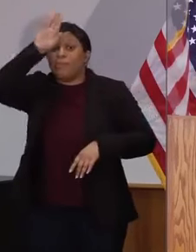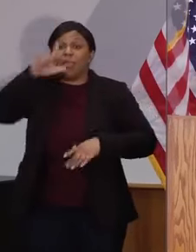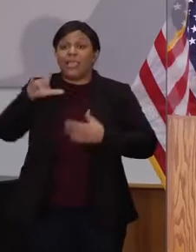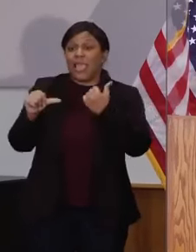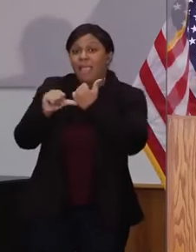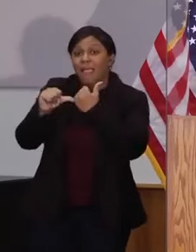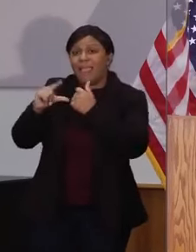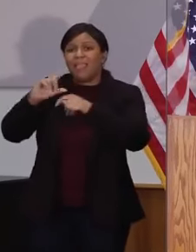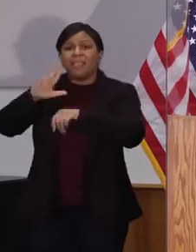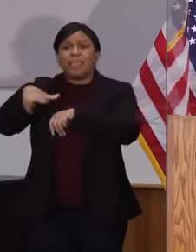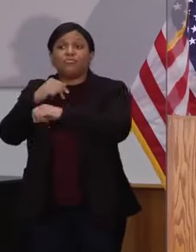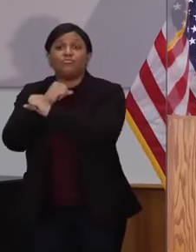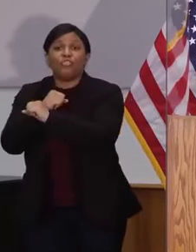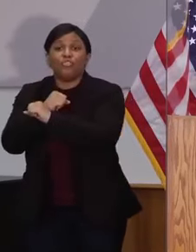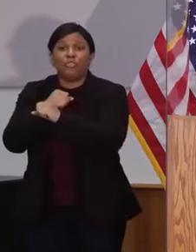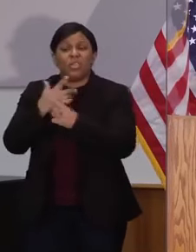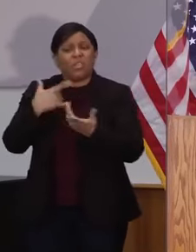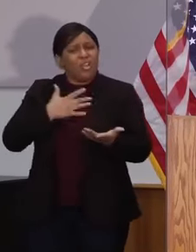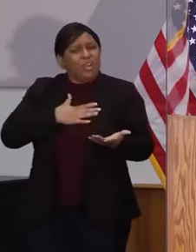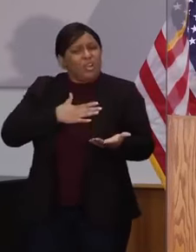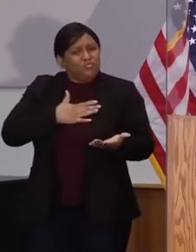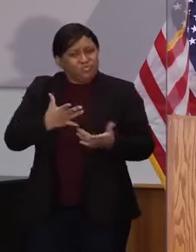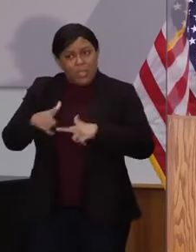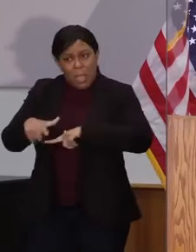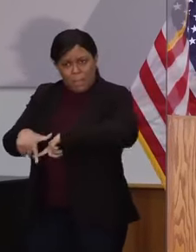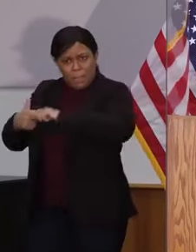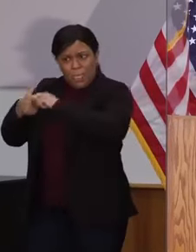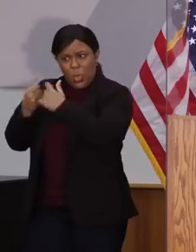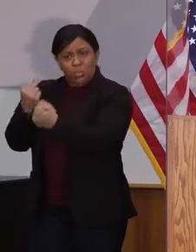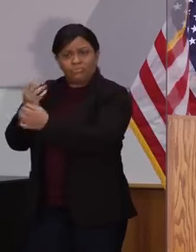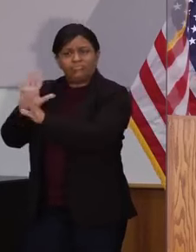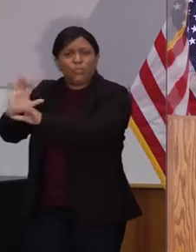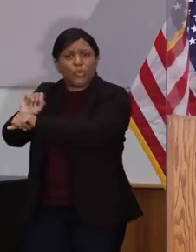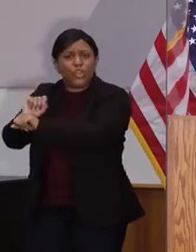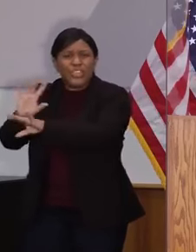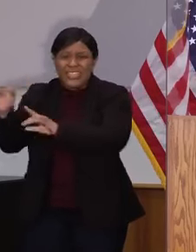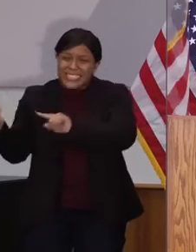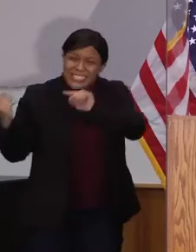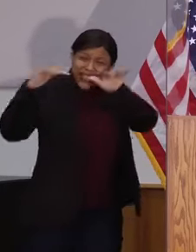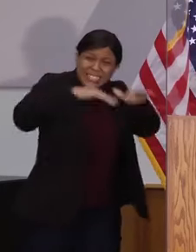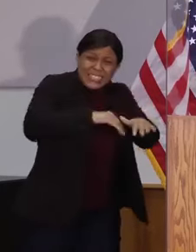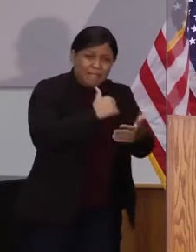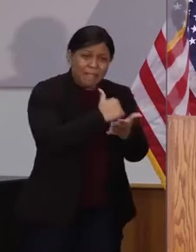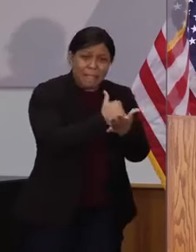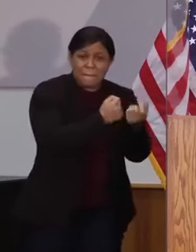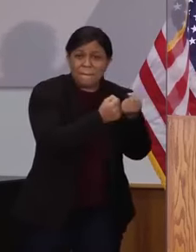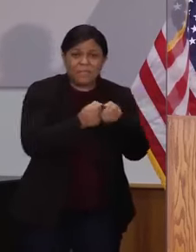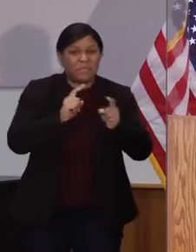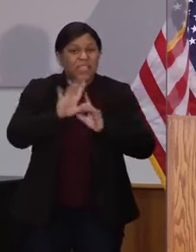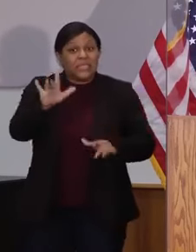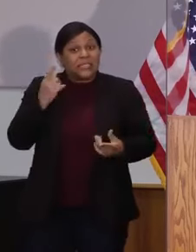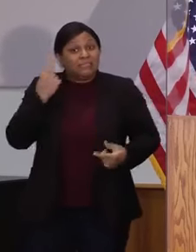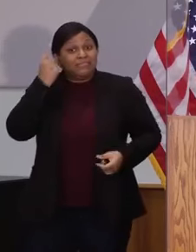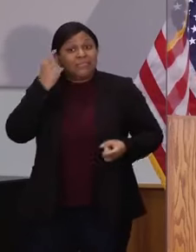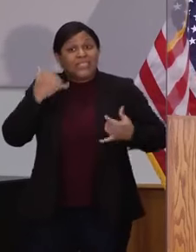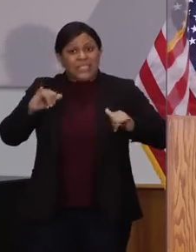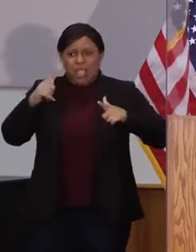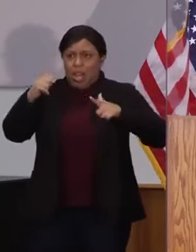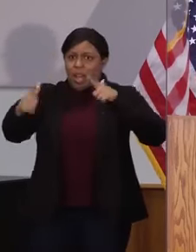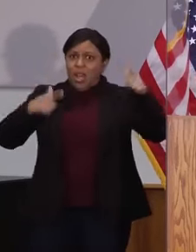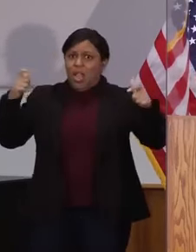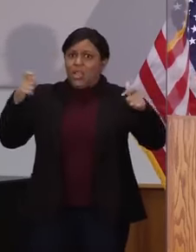expenses on those communities. And it makes sense when we have these larger events, whether it be an active shooter situation in Albert Lea,